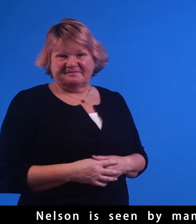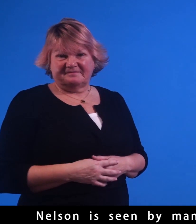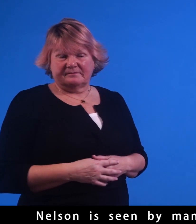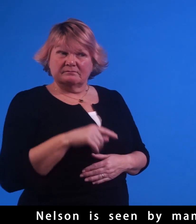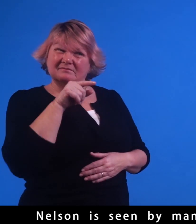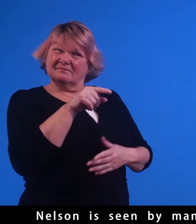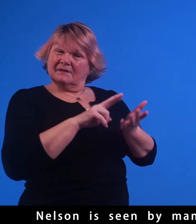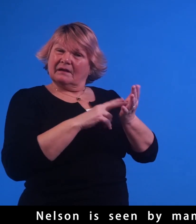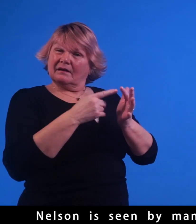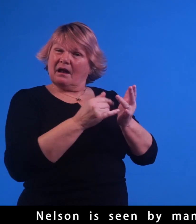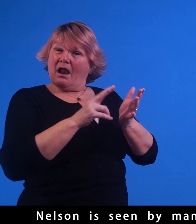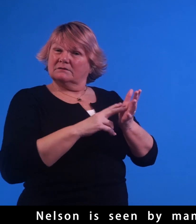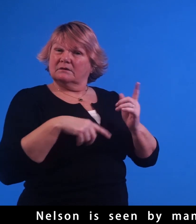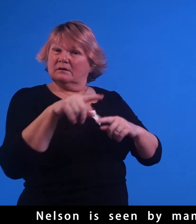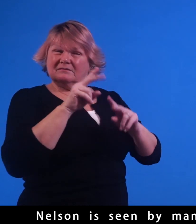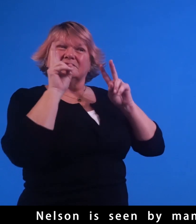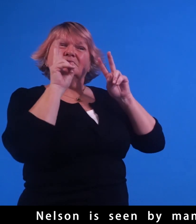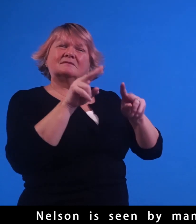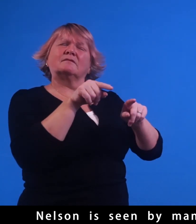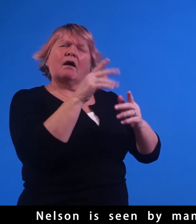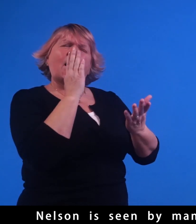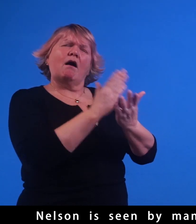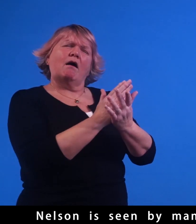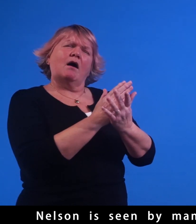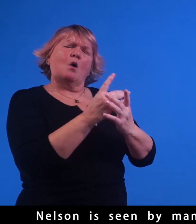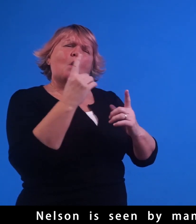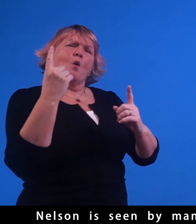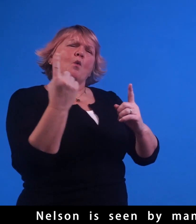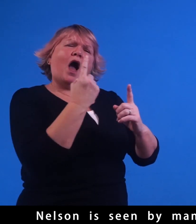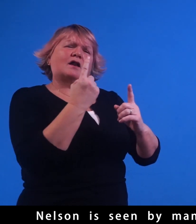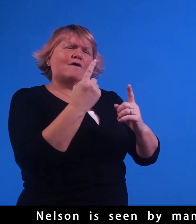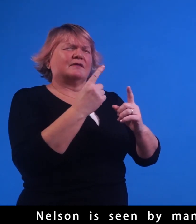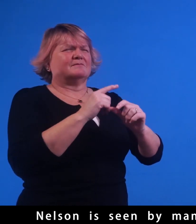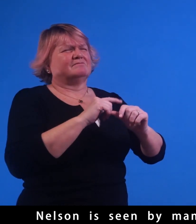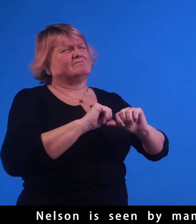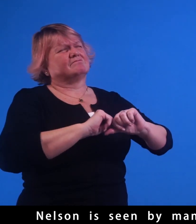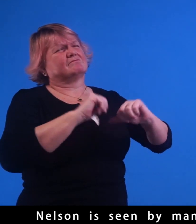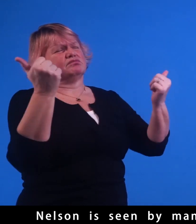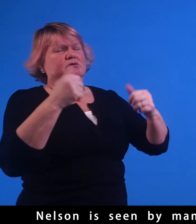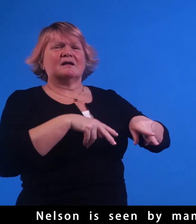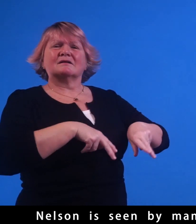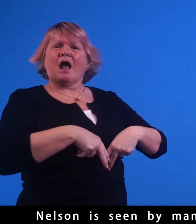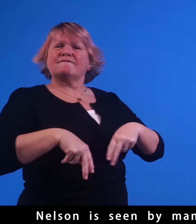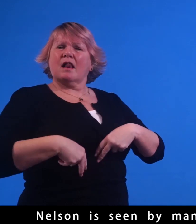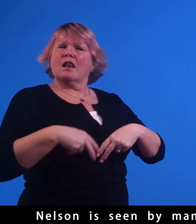Nelson is seen by many as one of the greatest naval commanders of all time, with an impressive line of